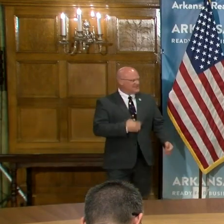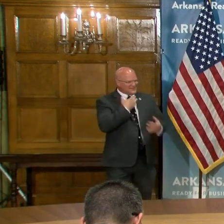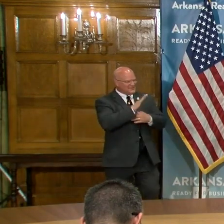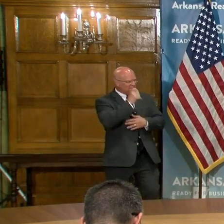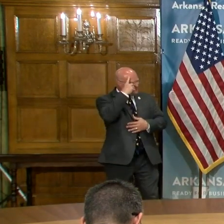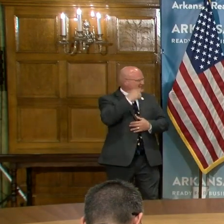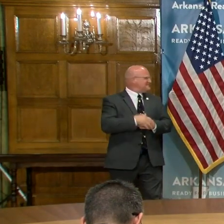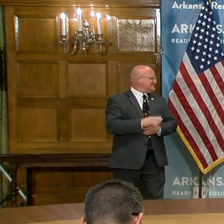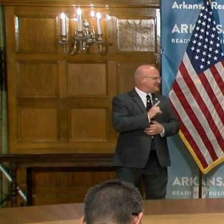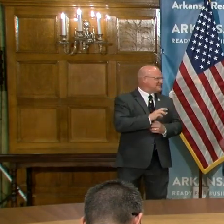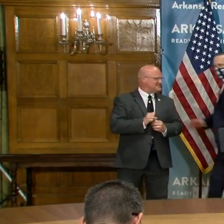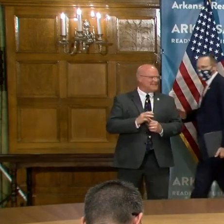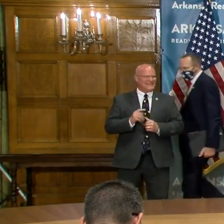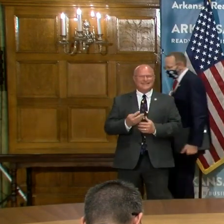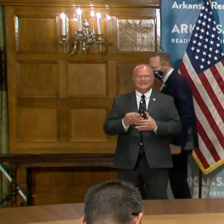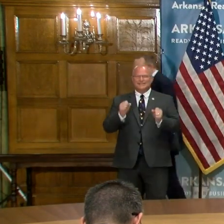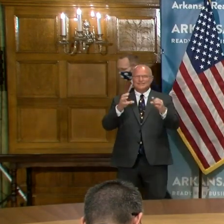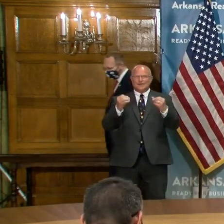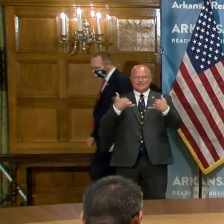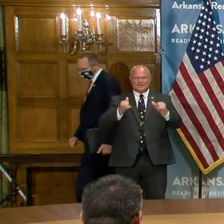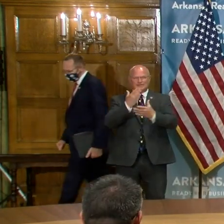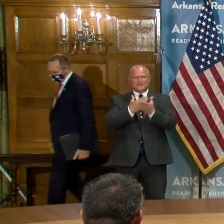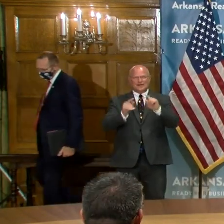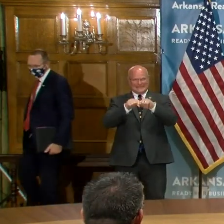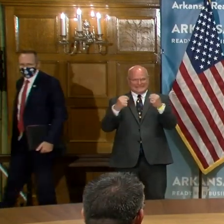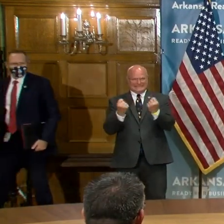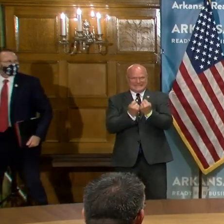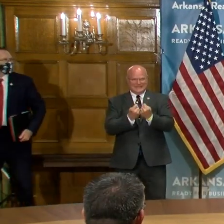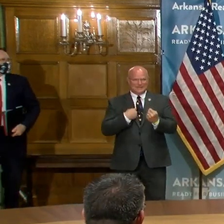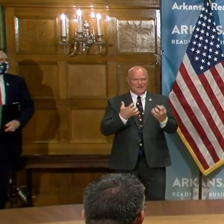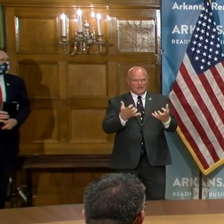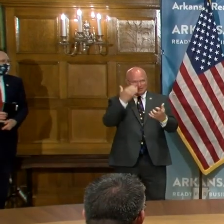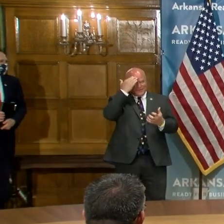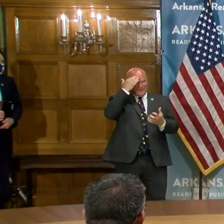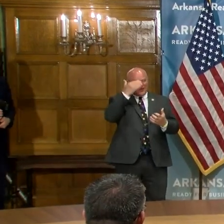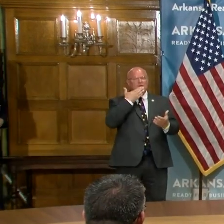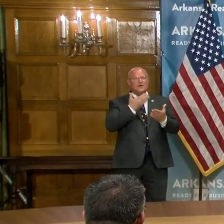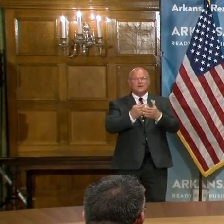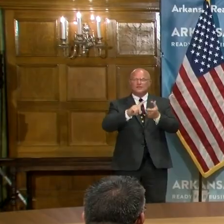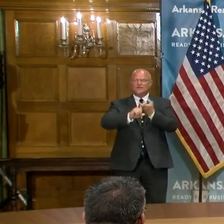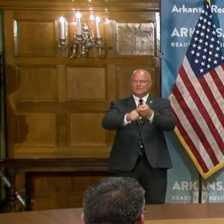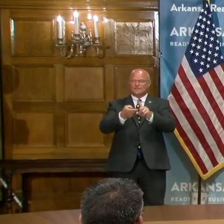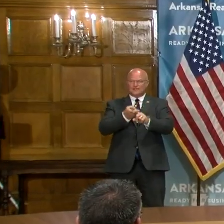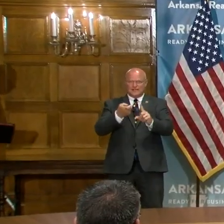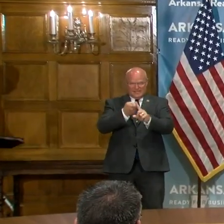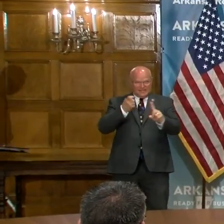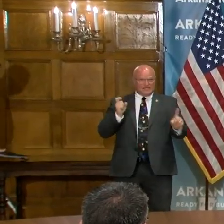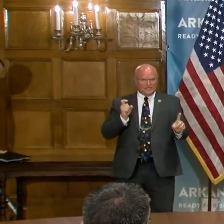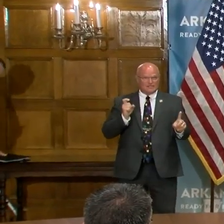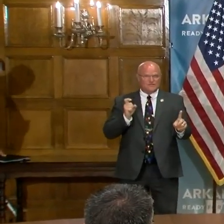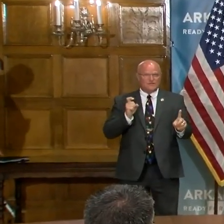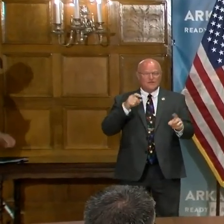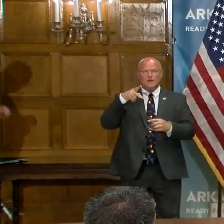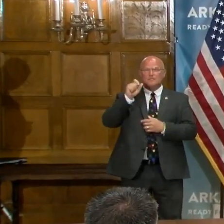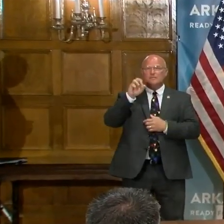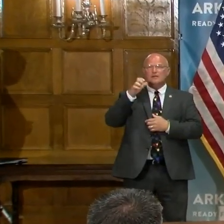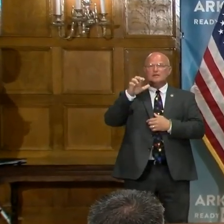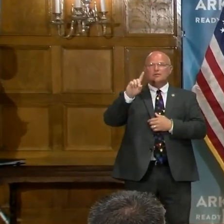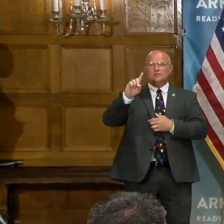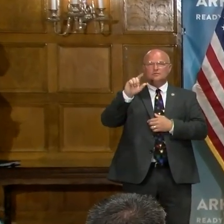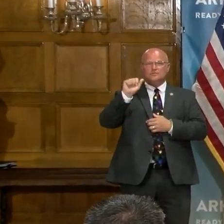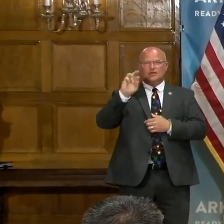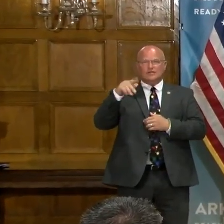Good afternoon, Eddie. So you're still a part of the team, and I want you to know our good friends from